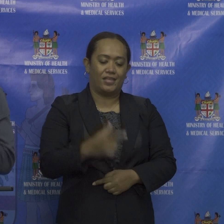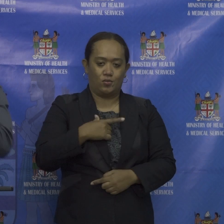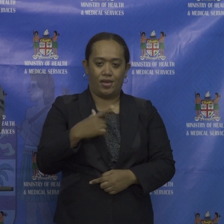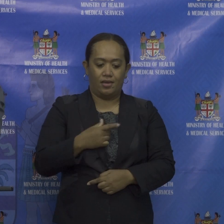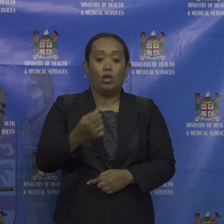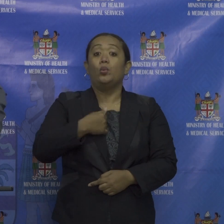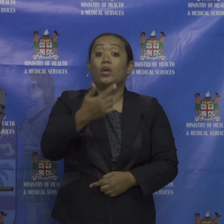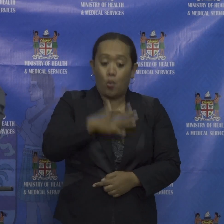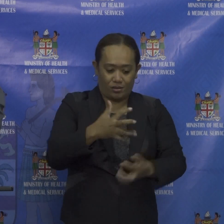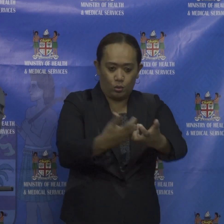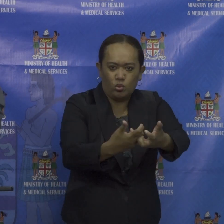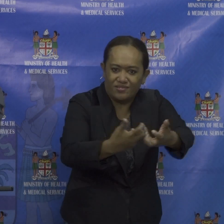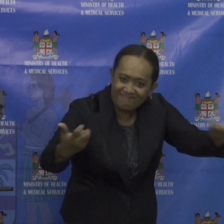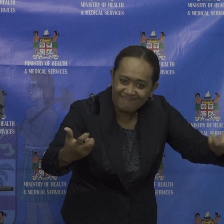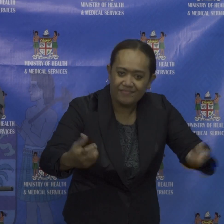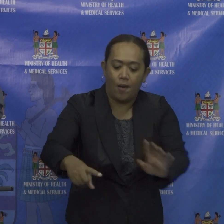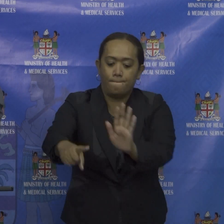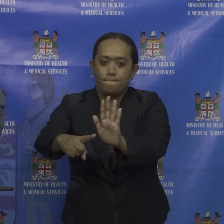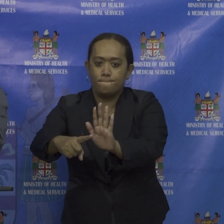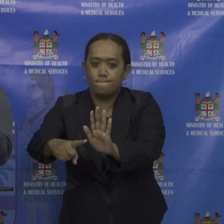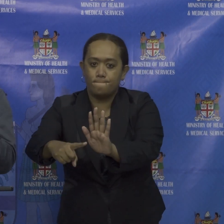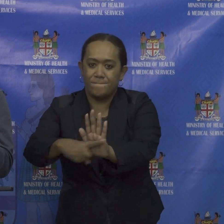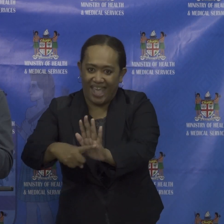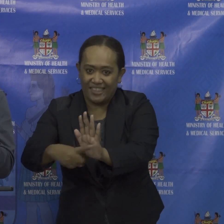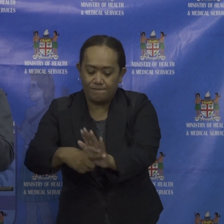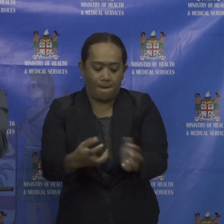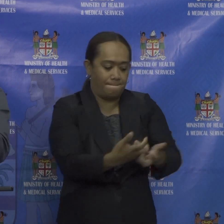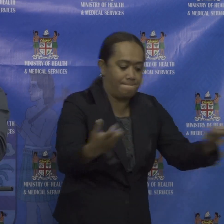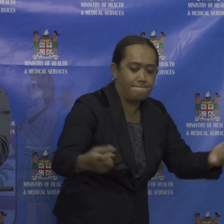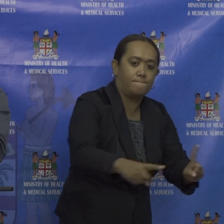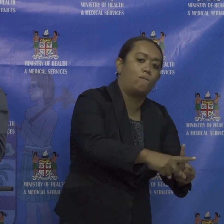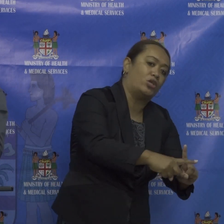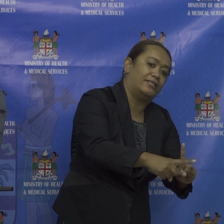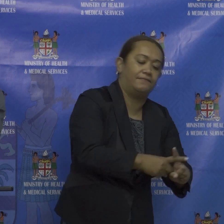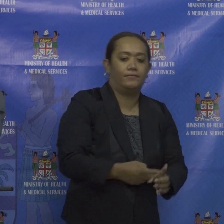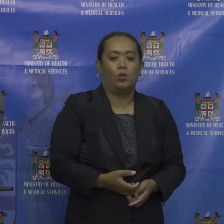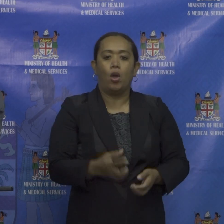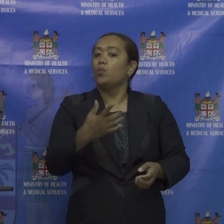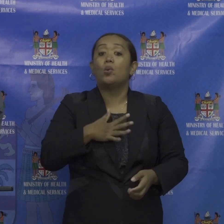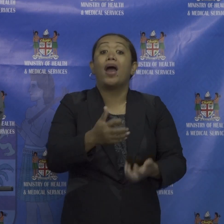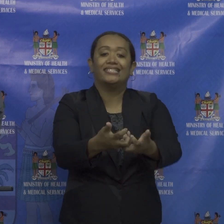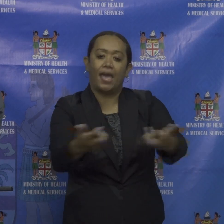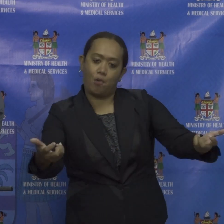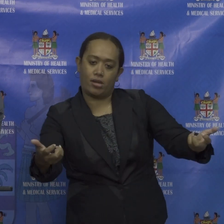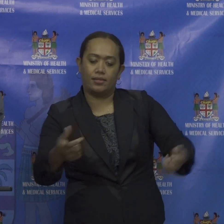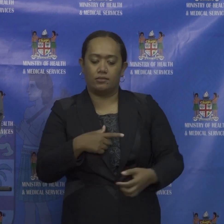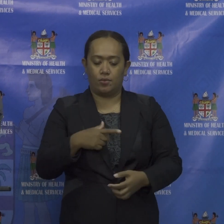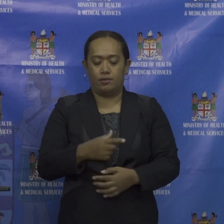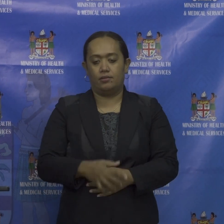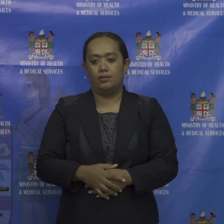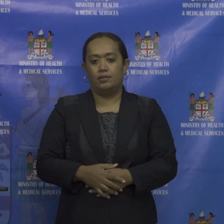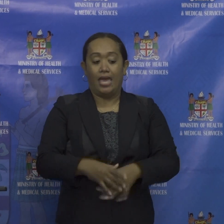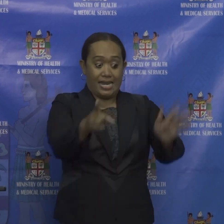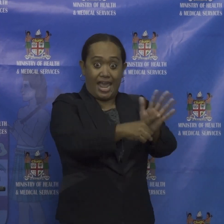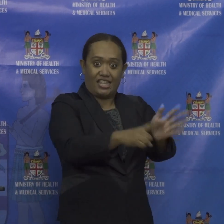segregation between the positives and the negatives. And then we are sure that the positives and the negatives are truly separate, and the negatives are truly